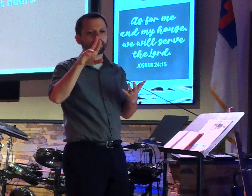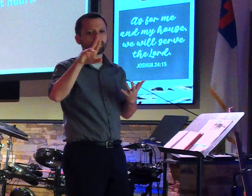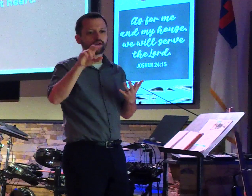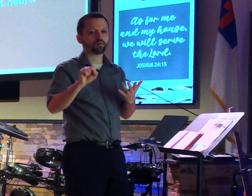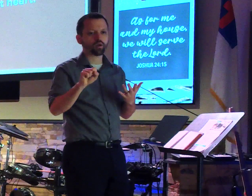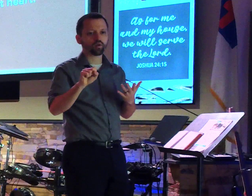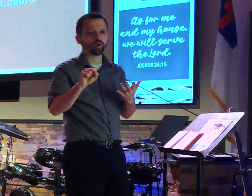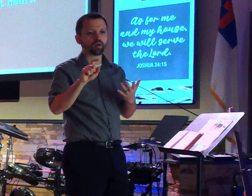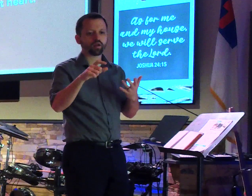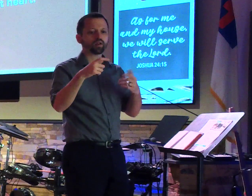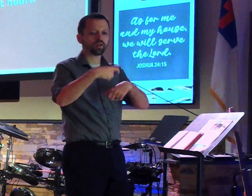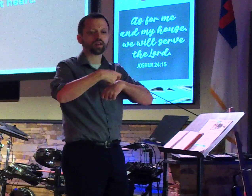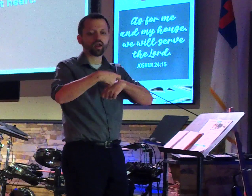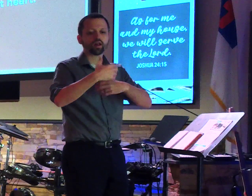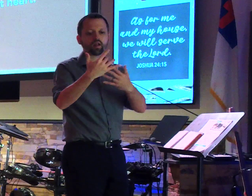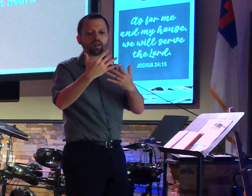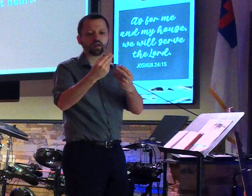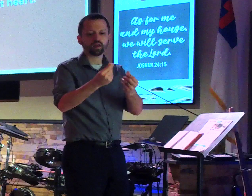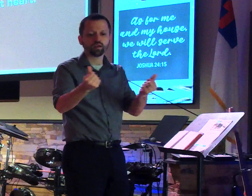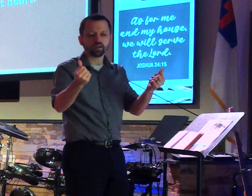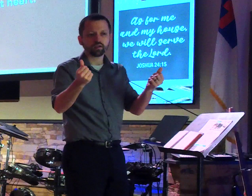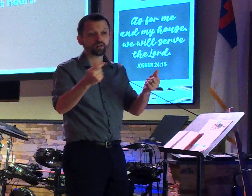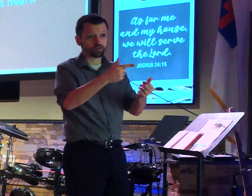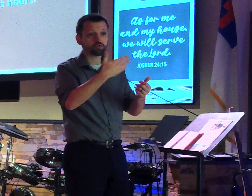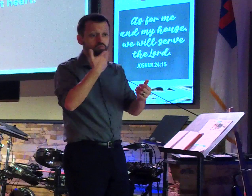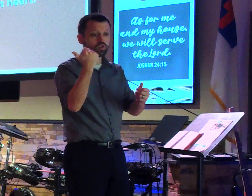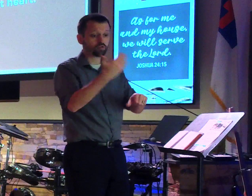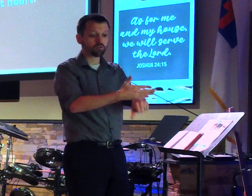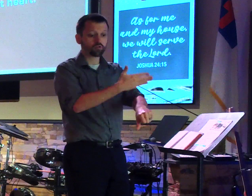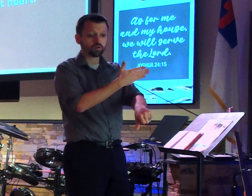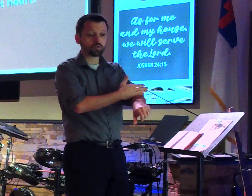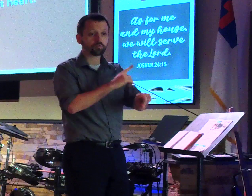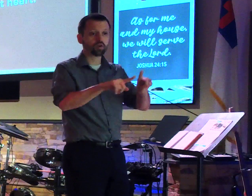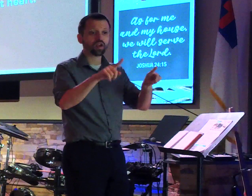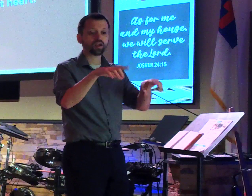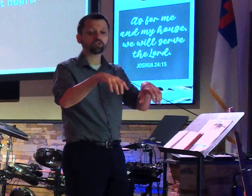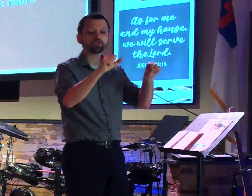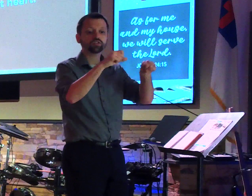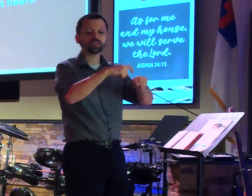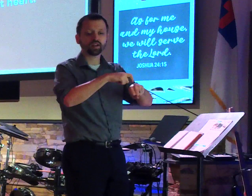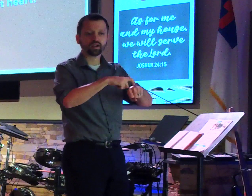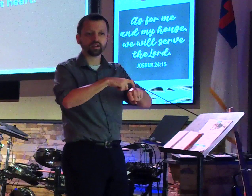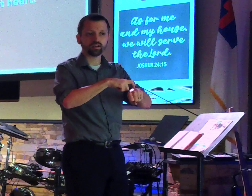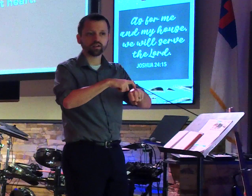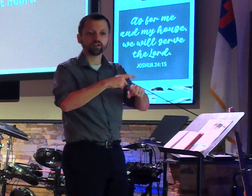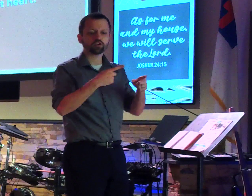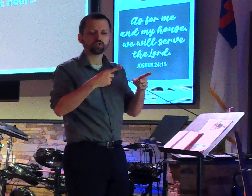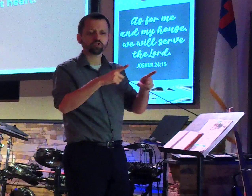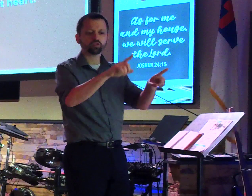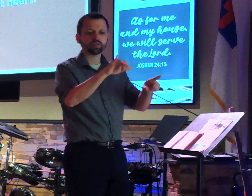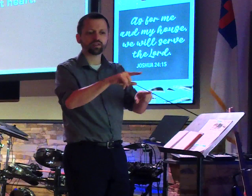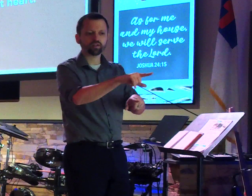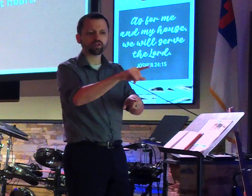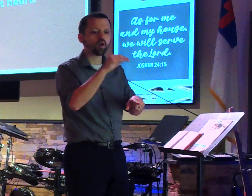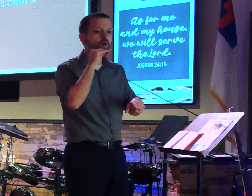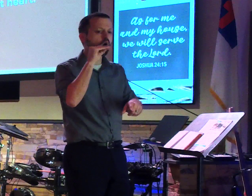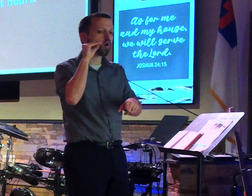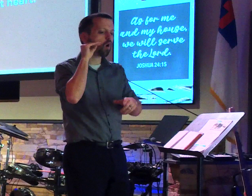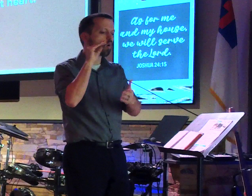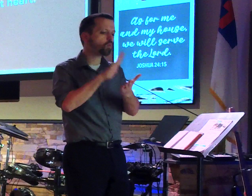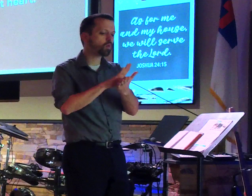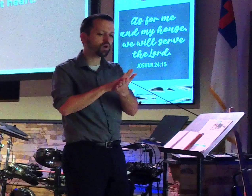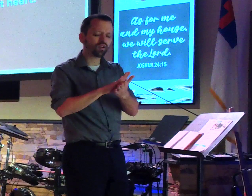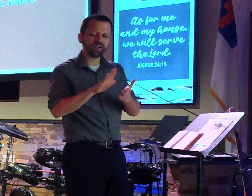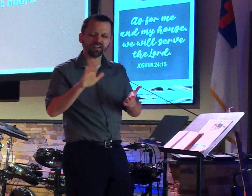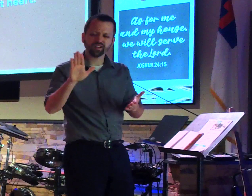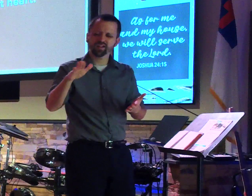work its way out. She finally got better, you know, but it took some time. And I remember during that time period when she was homeschooling our kids, and I